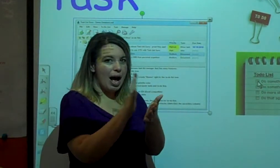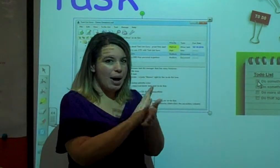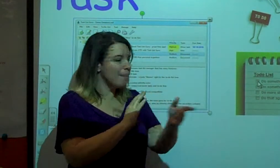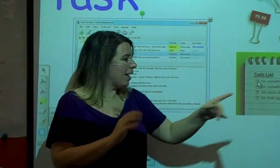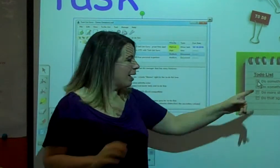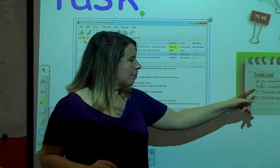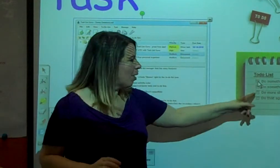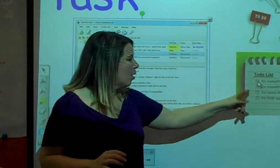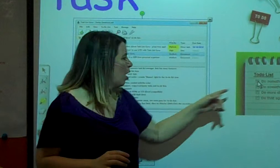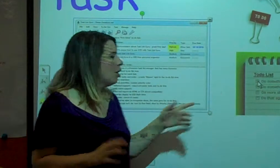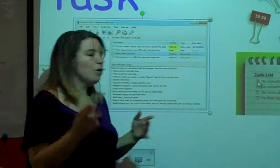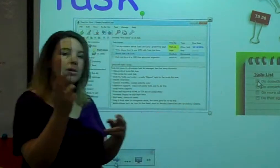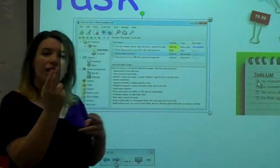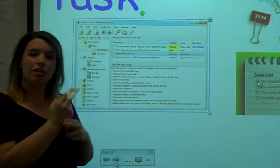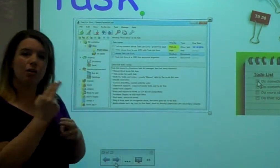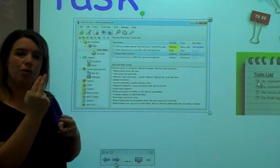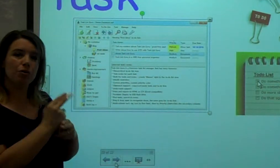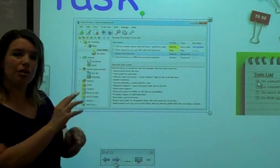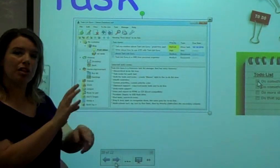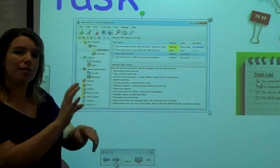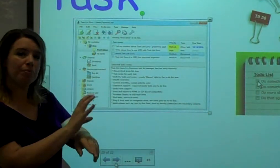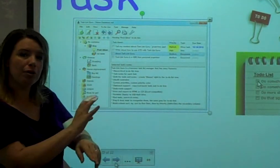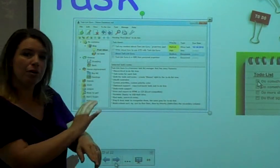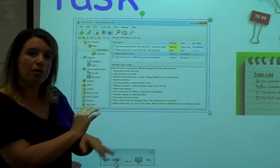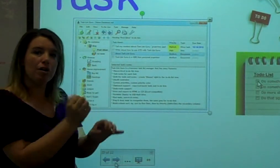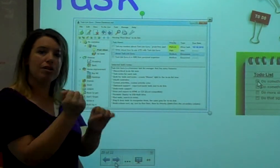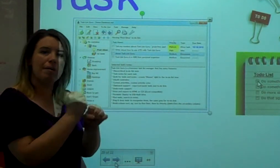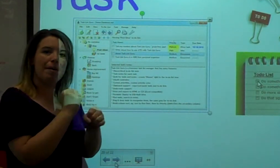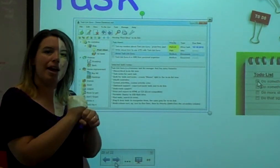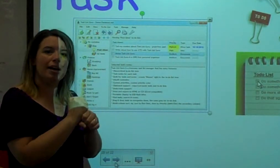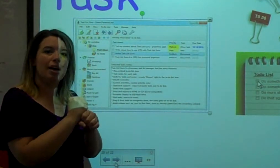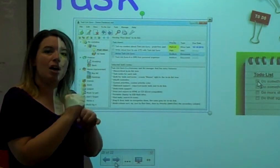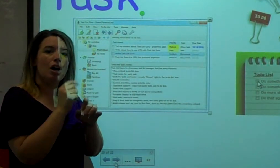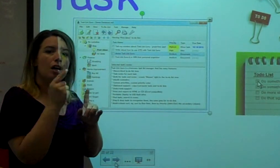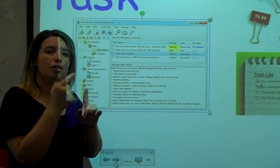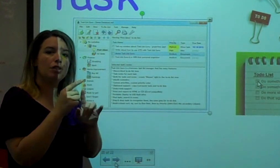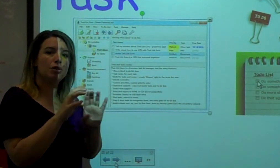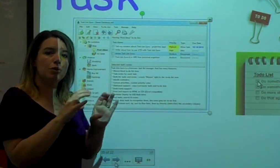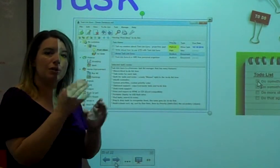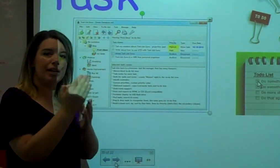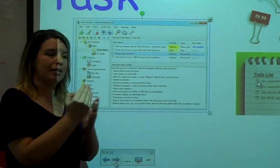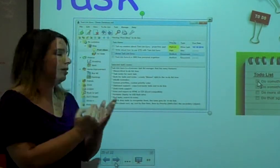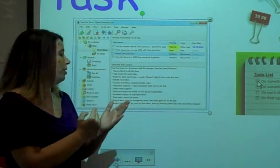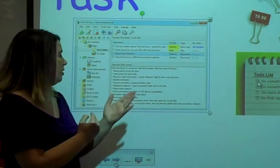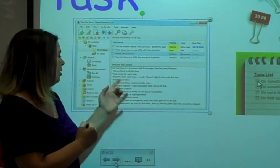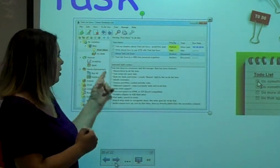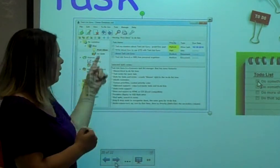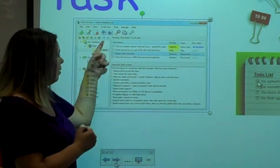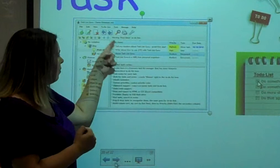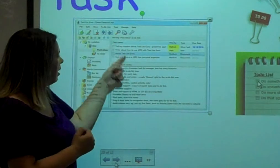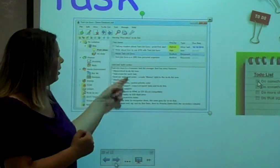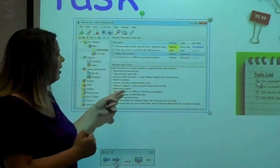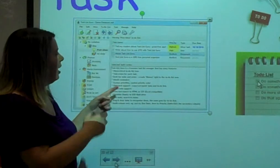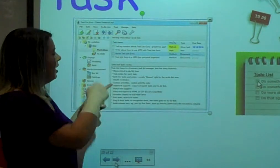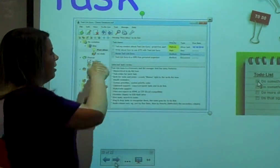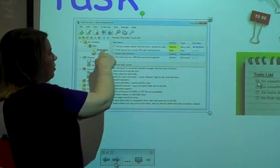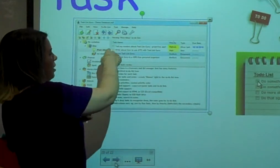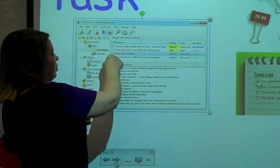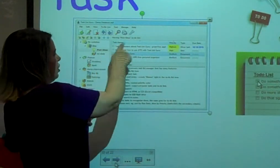on paper. You can use the computer to make a to-do list. All right? And then you can check